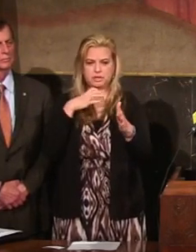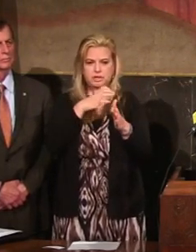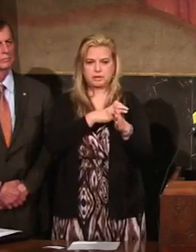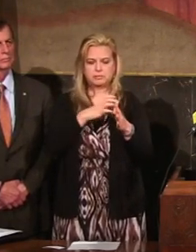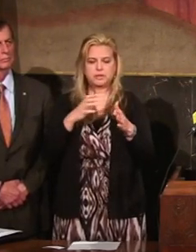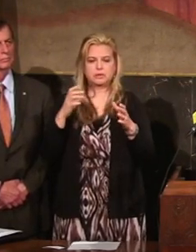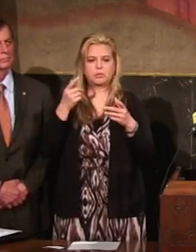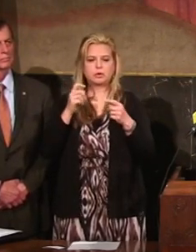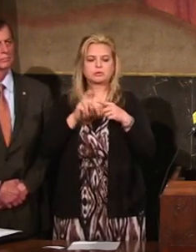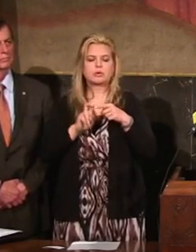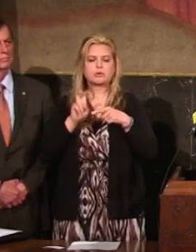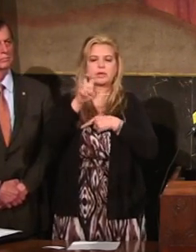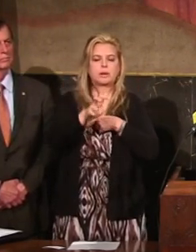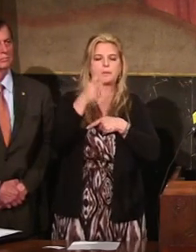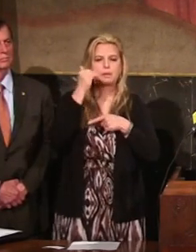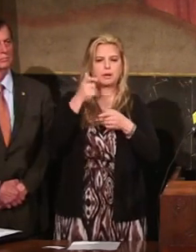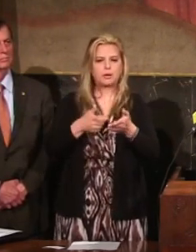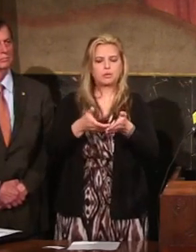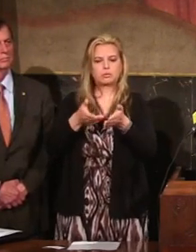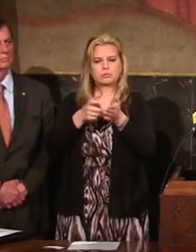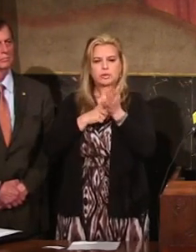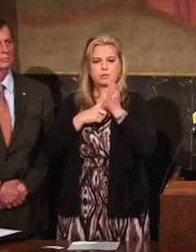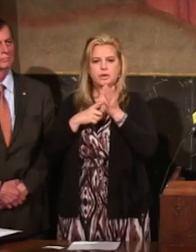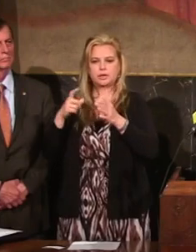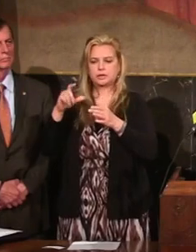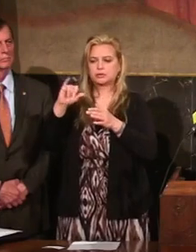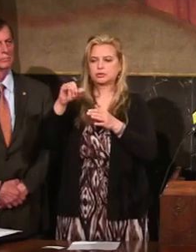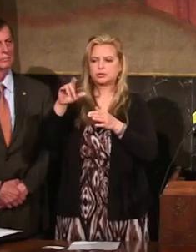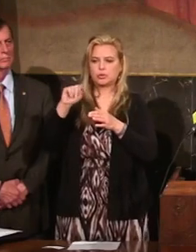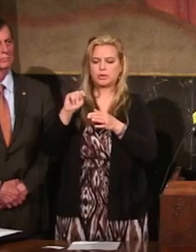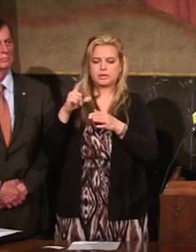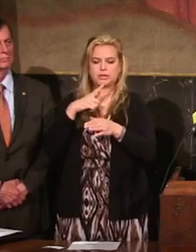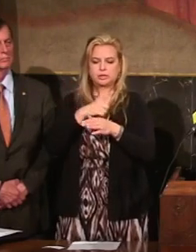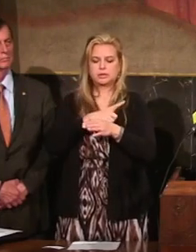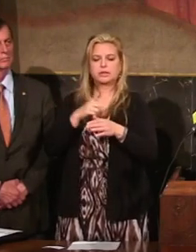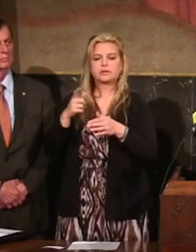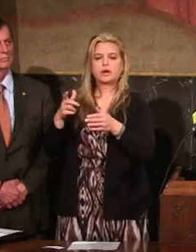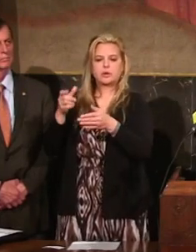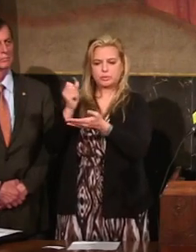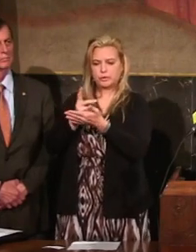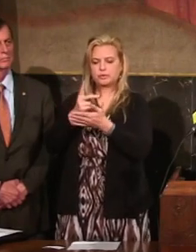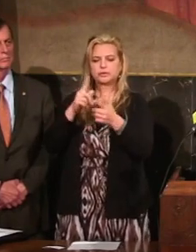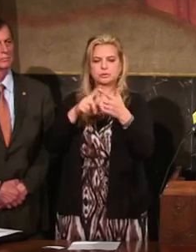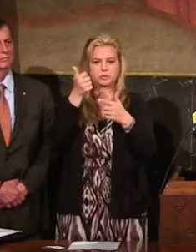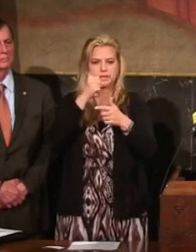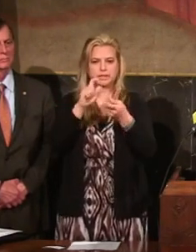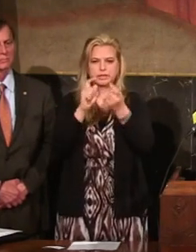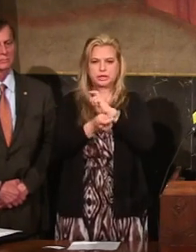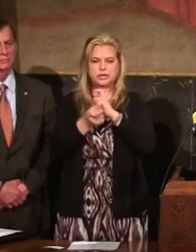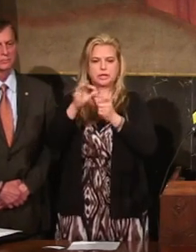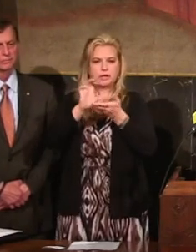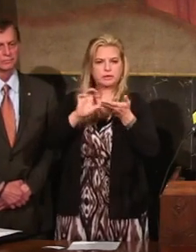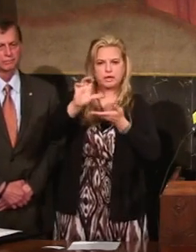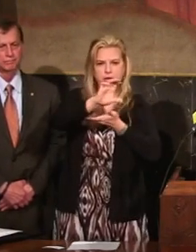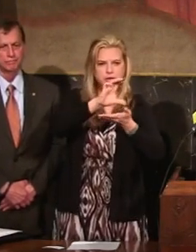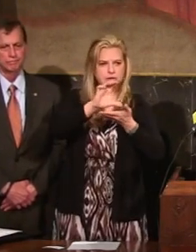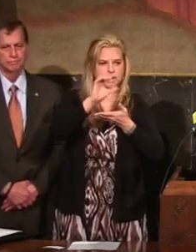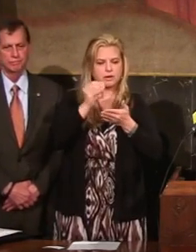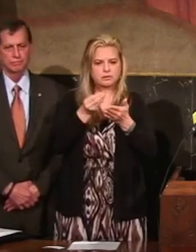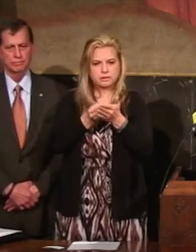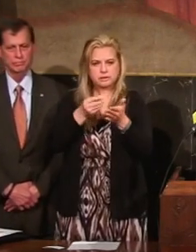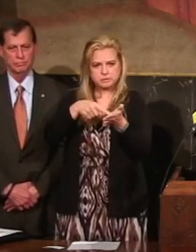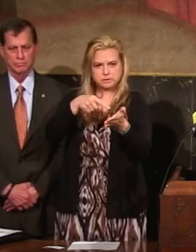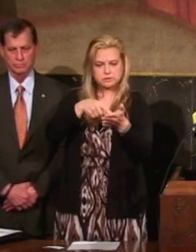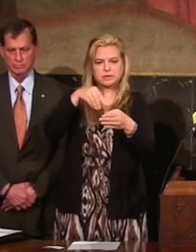by requiring joint legislative committee on the budget approval of any change to the allocation of expenditures set forth in the